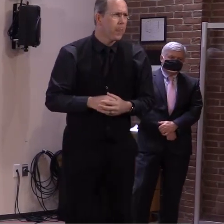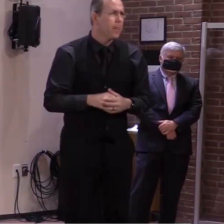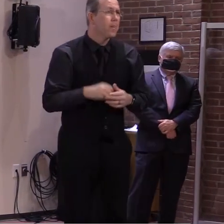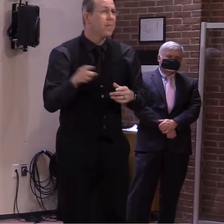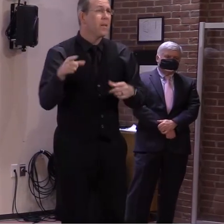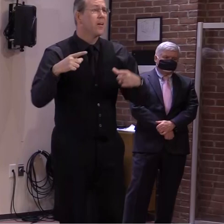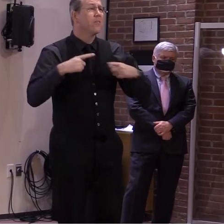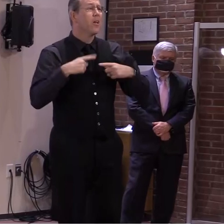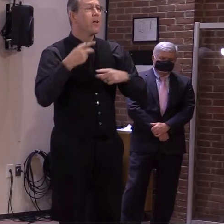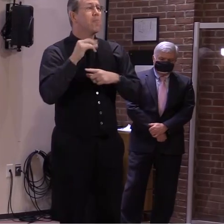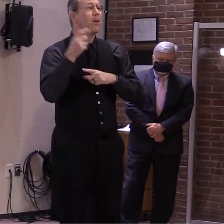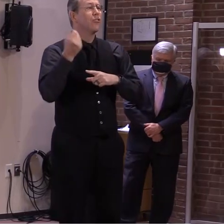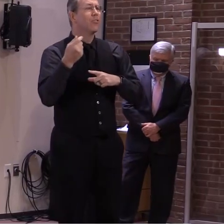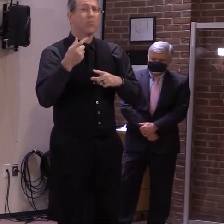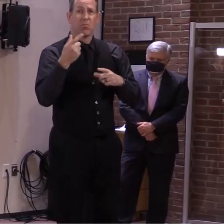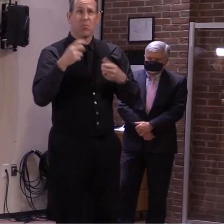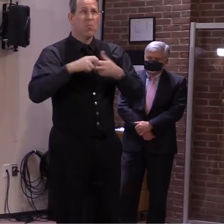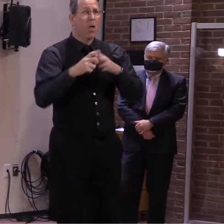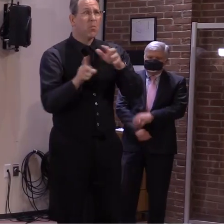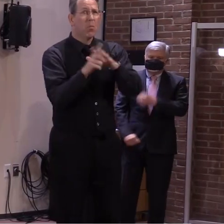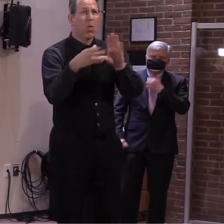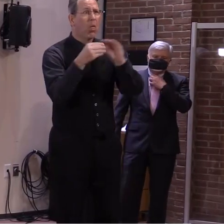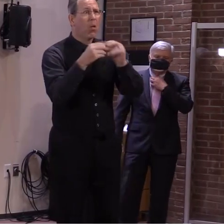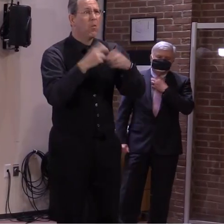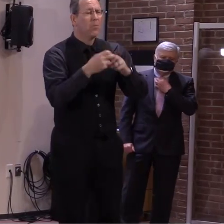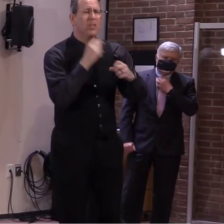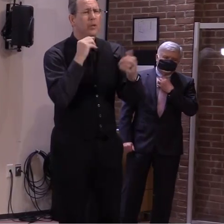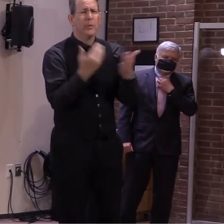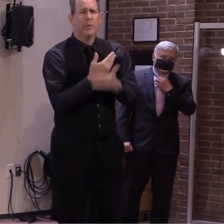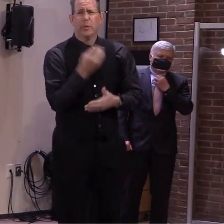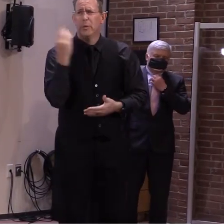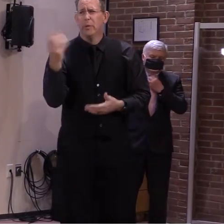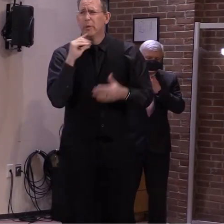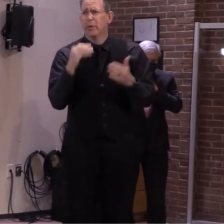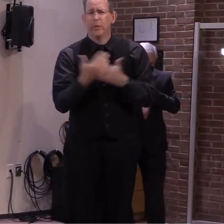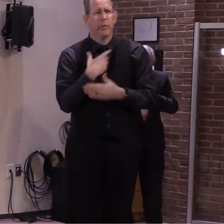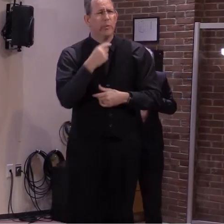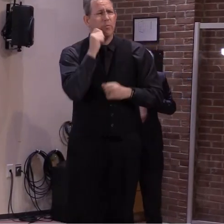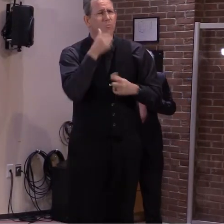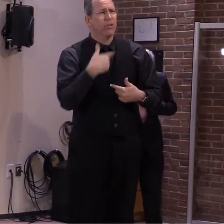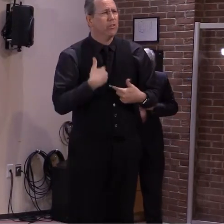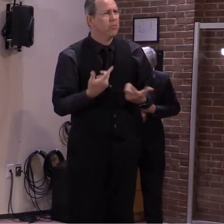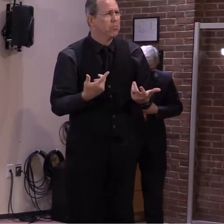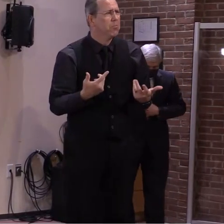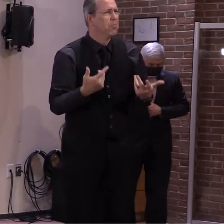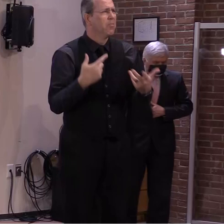continuously underfunded. Everybody was kicking the can down the road as far as paying the piper.